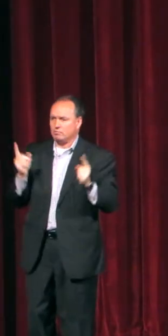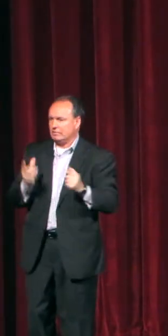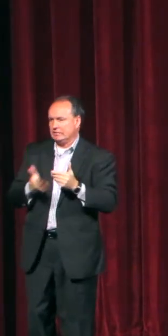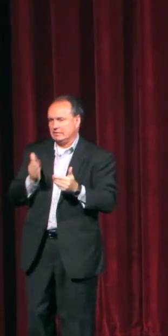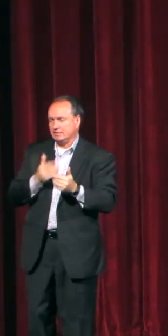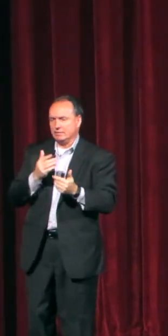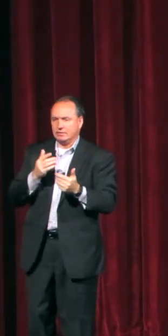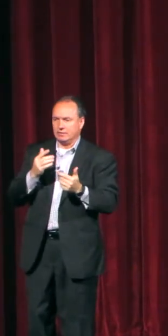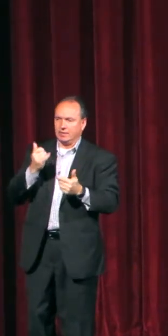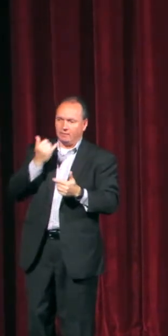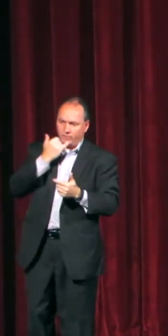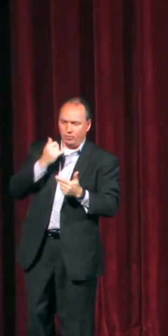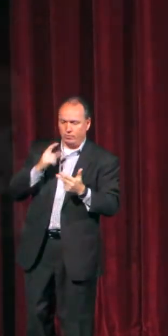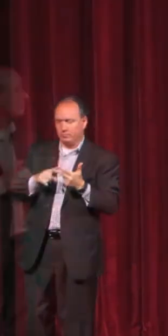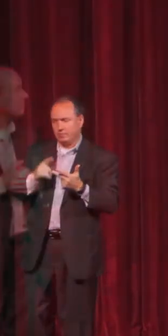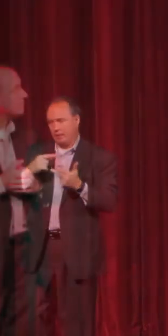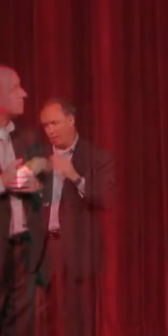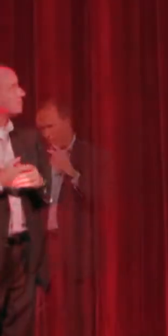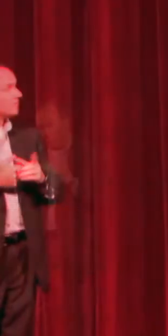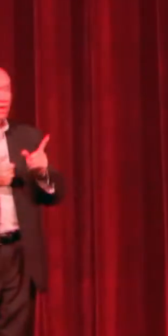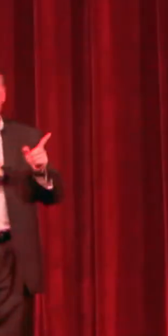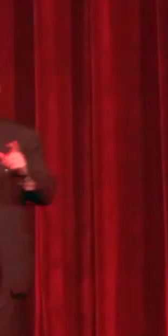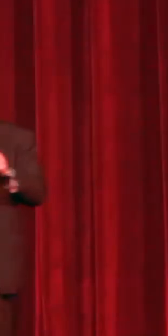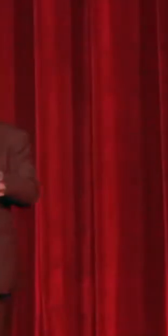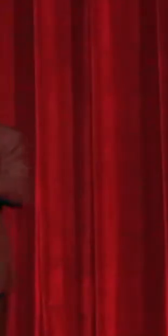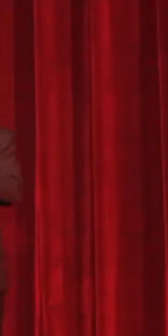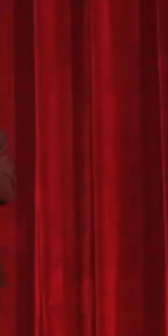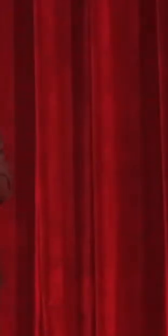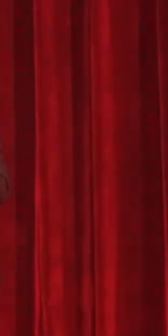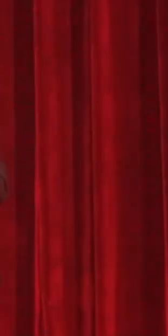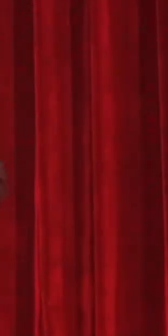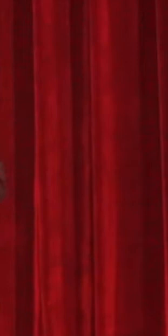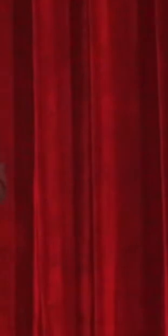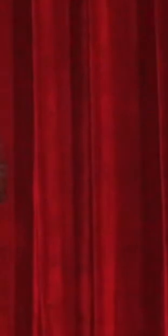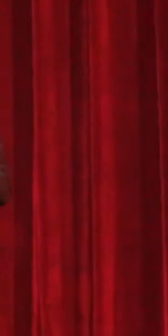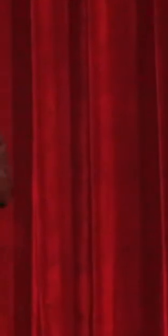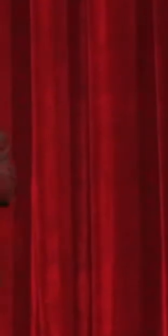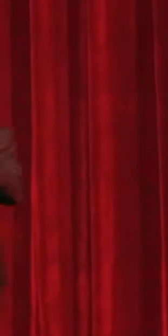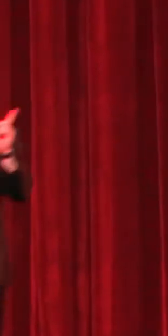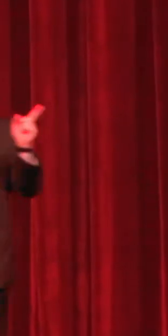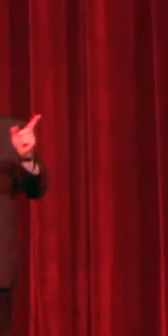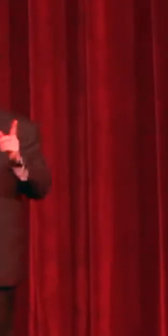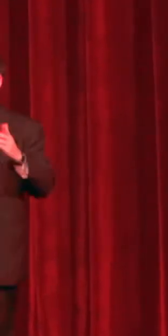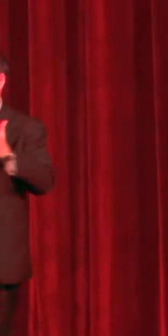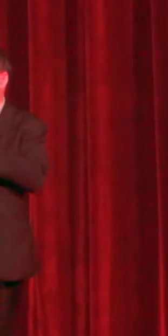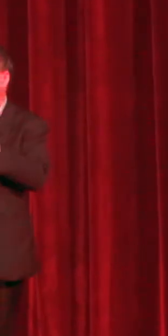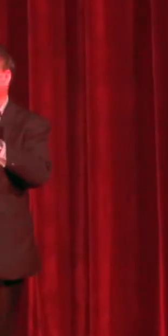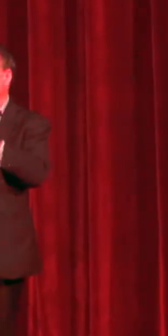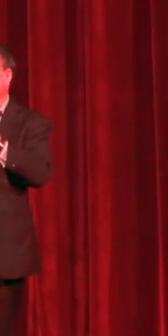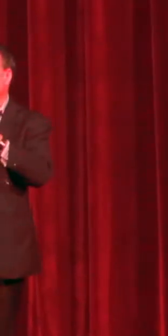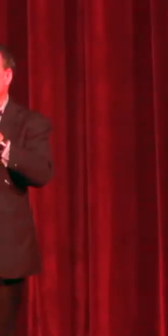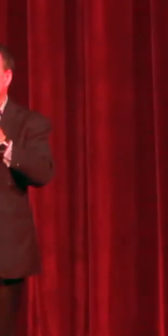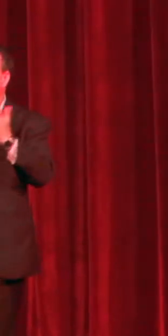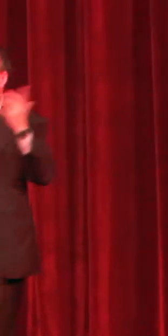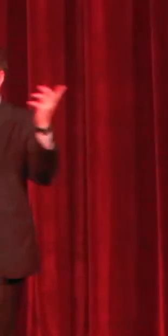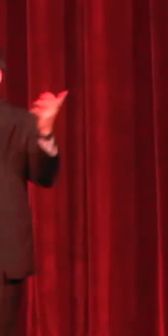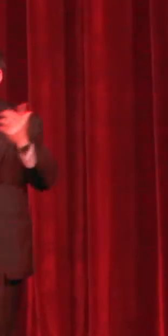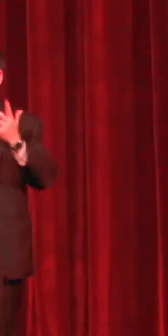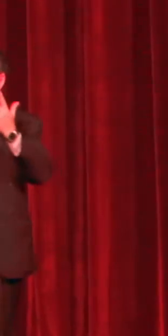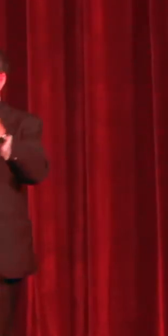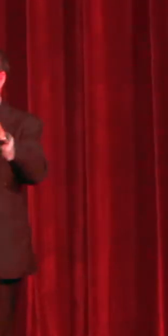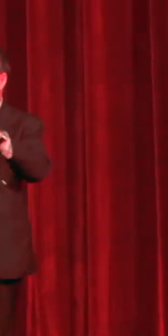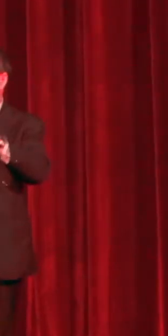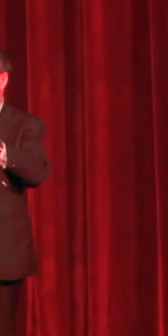moving towards the direction that we need to get. Another feature that Navigate Prepared has is affording us the opportunity to add